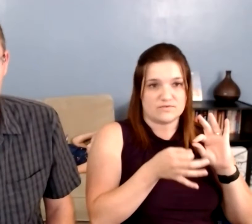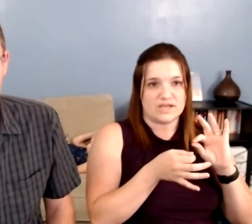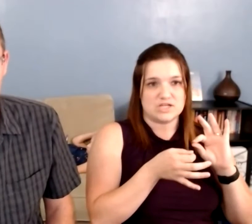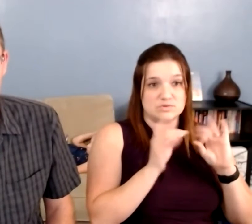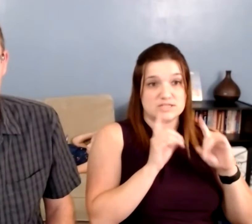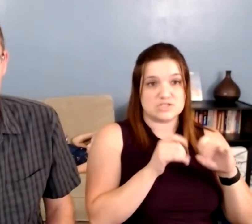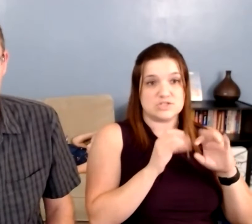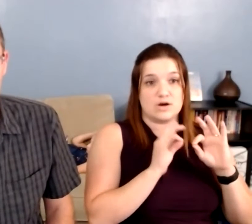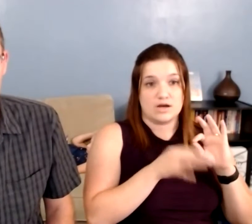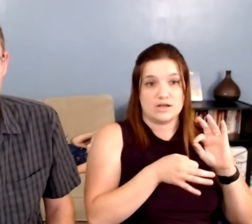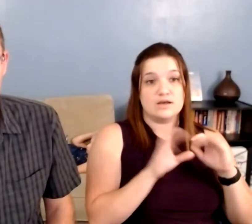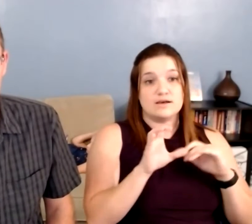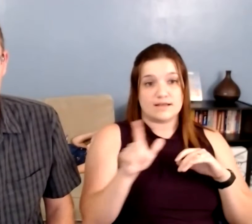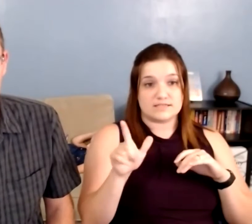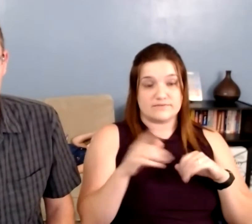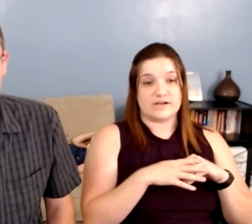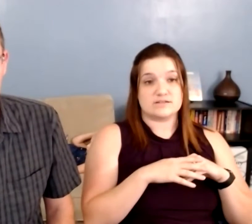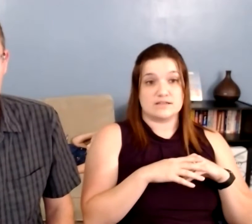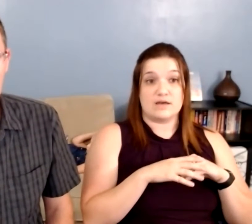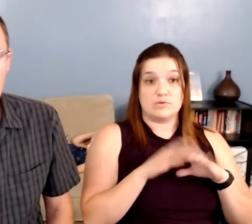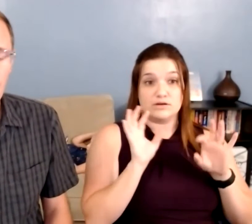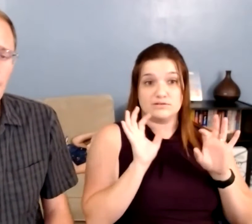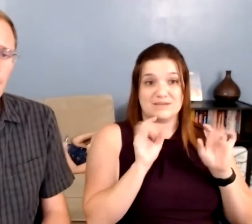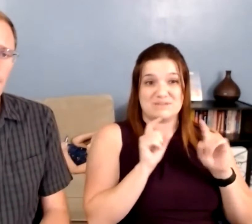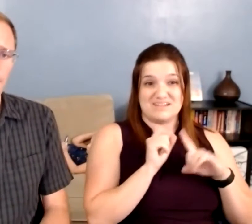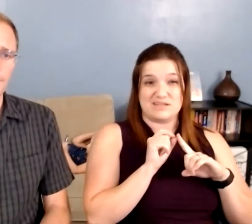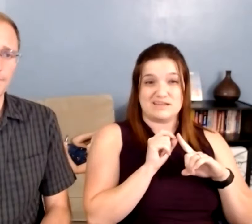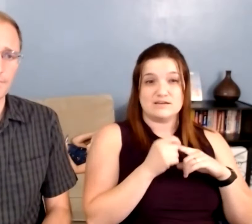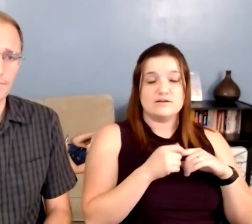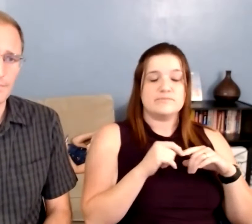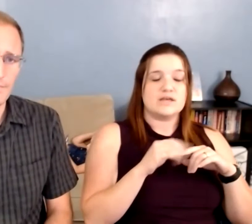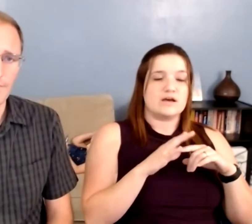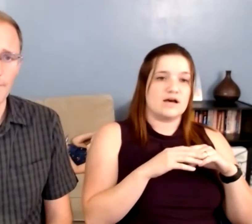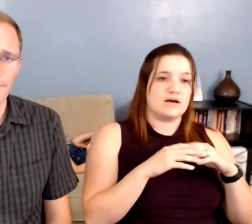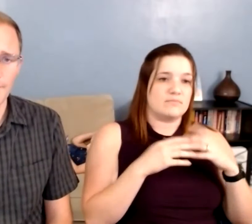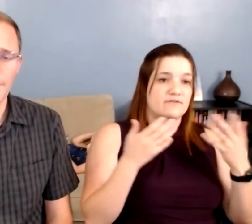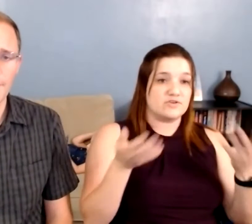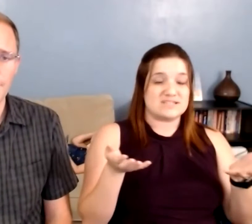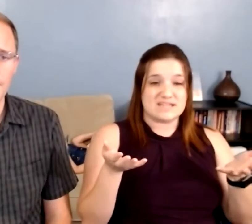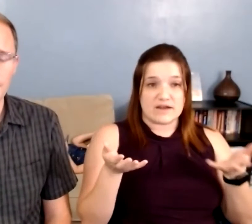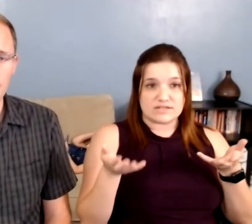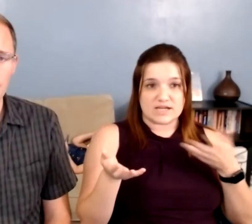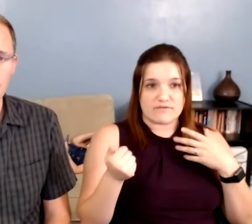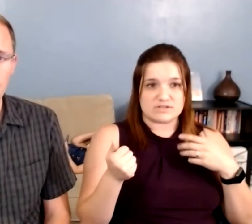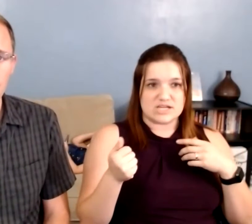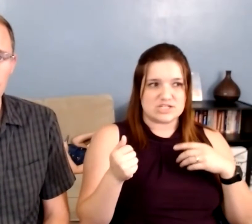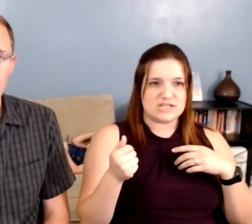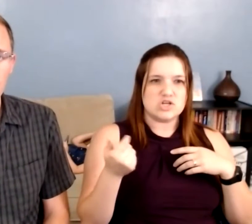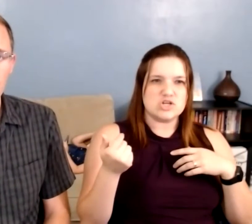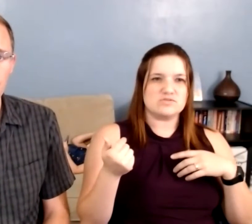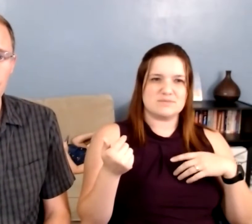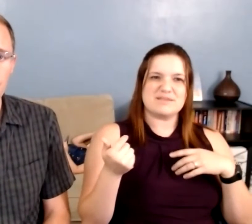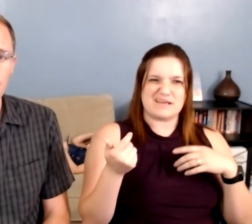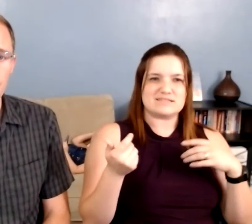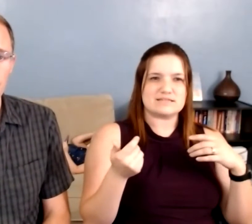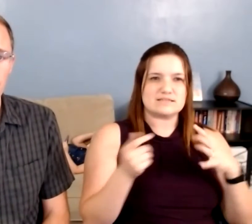Your certification will test you on classifiers, and they will like be nitpicky. If you're just in everyday conversation,